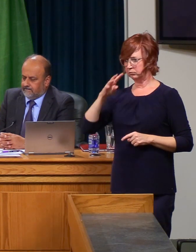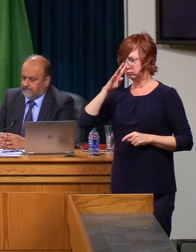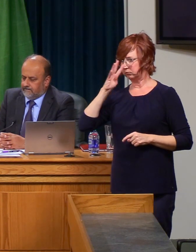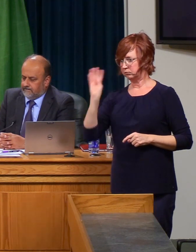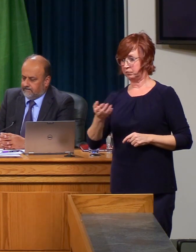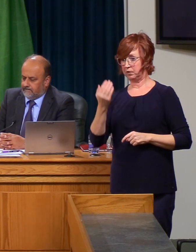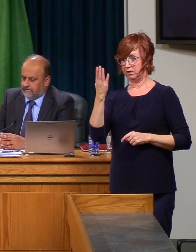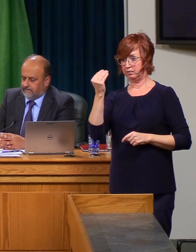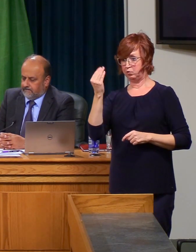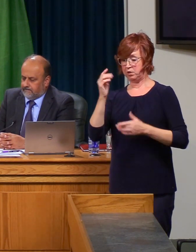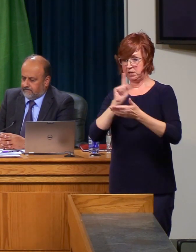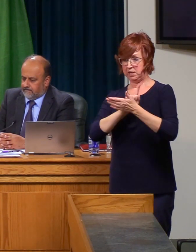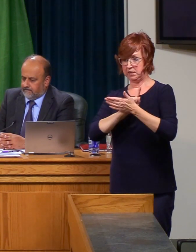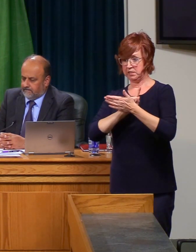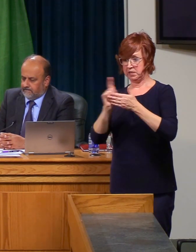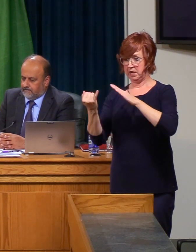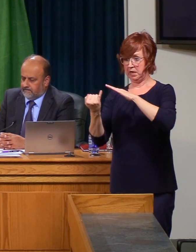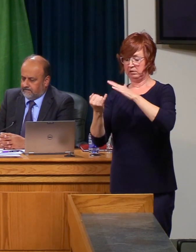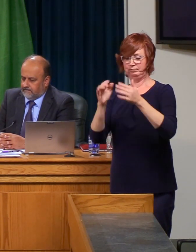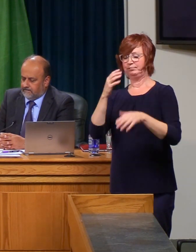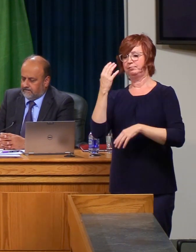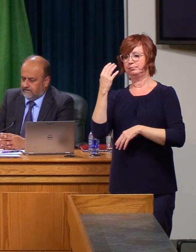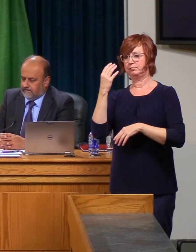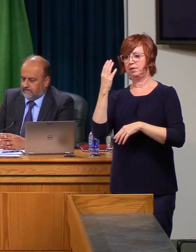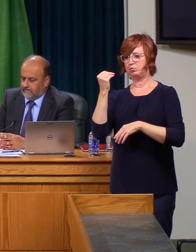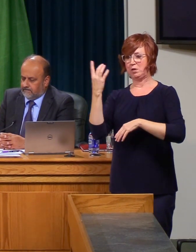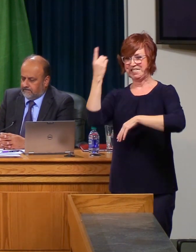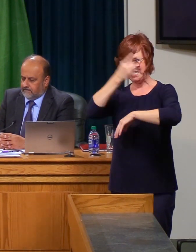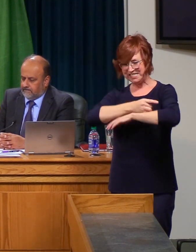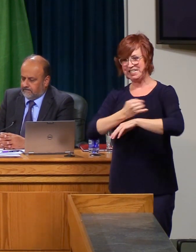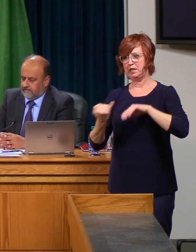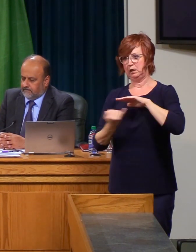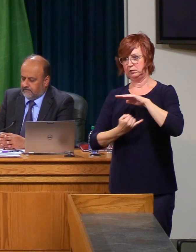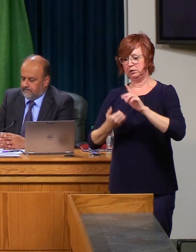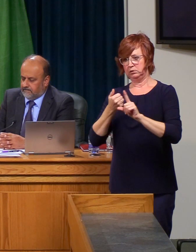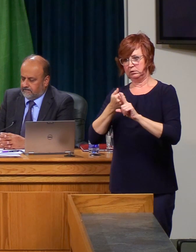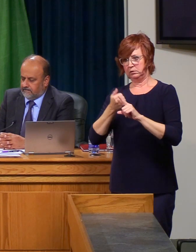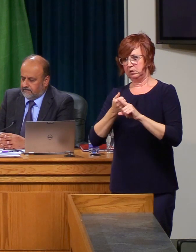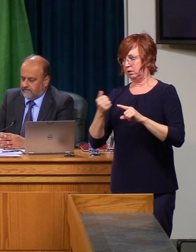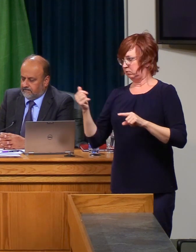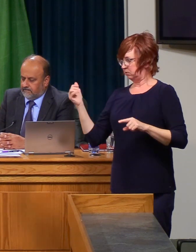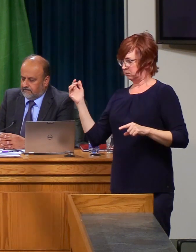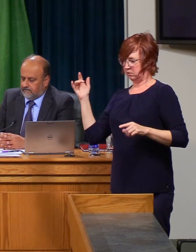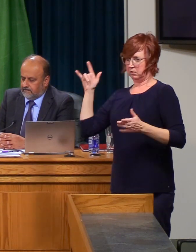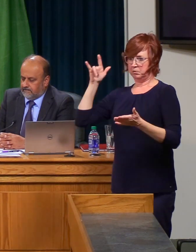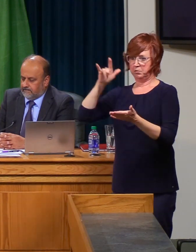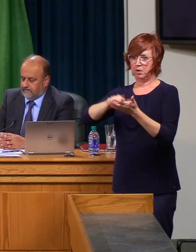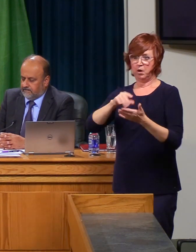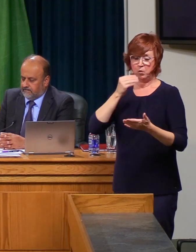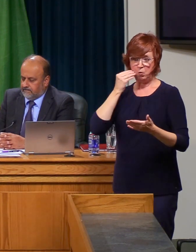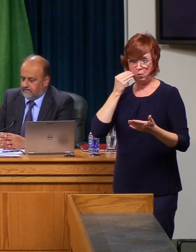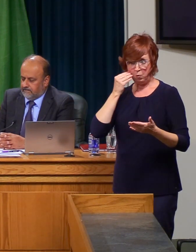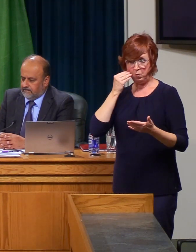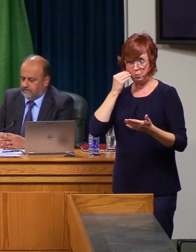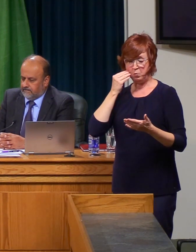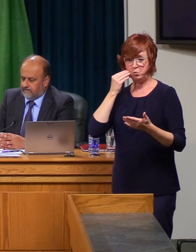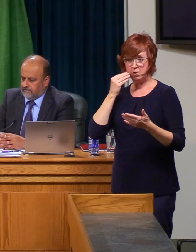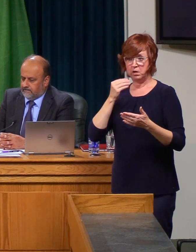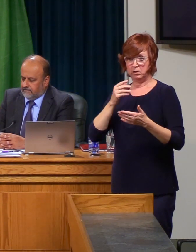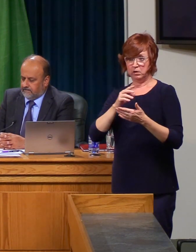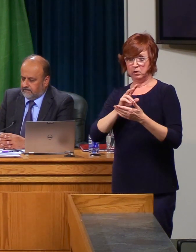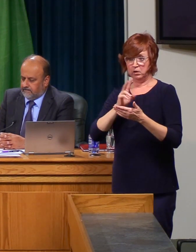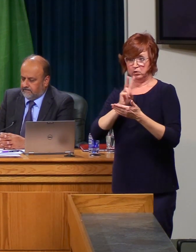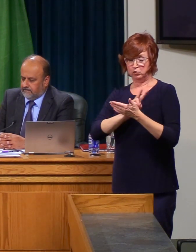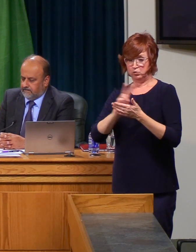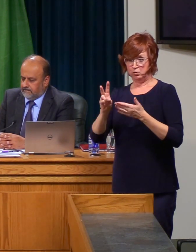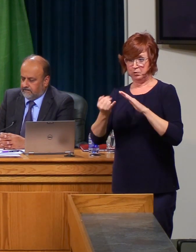the 14-day isolation order and you, after returning from international travel, there could be up to a $2,000 fine applied. That